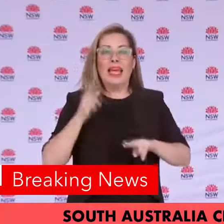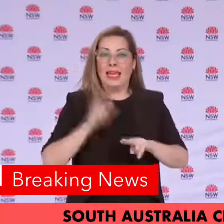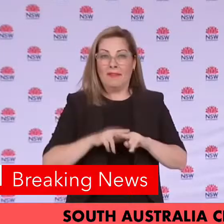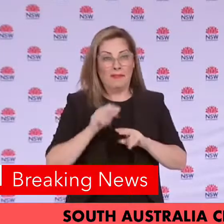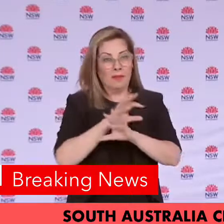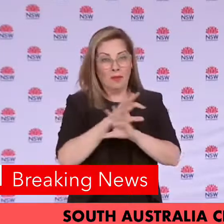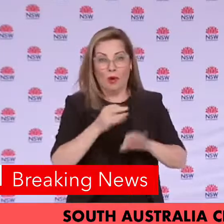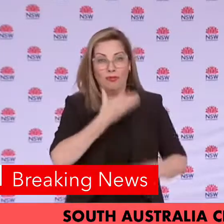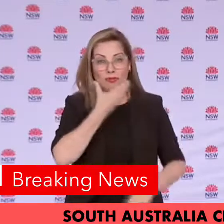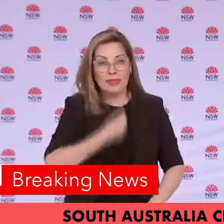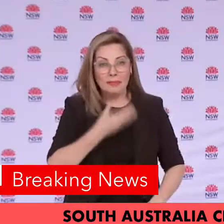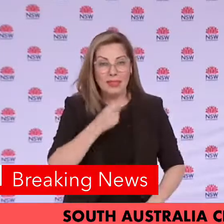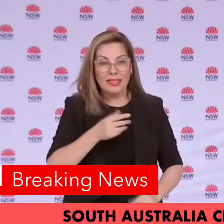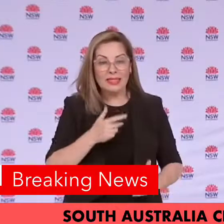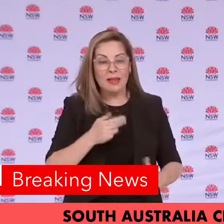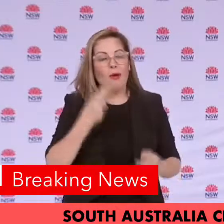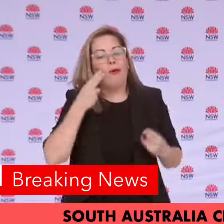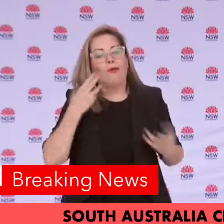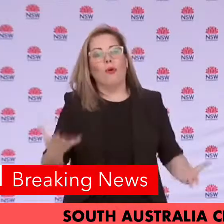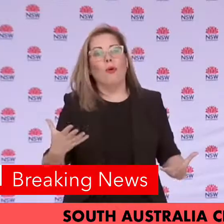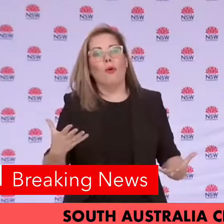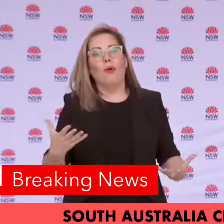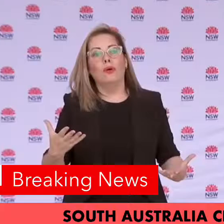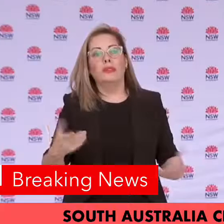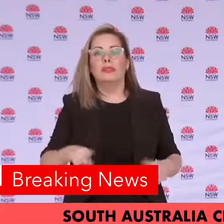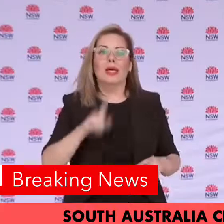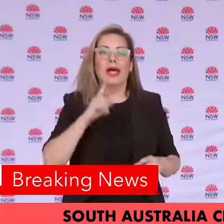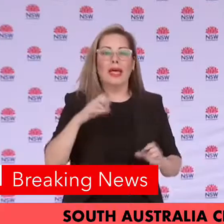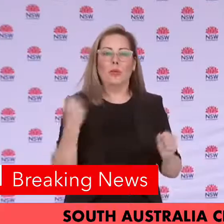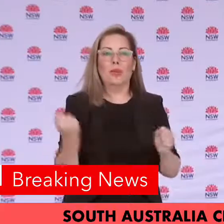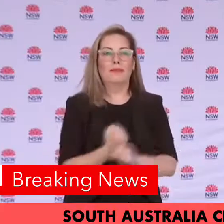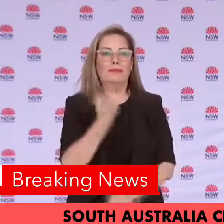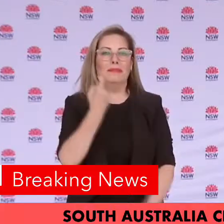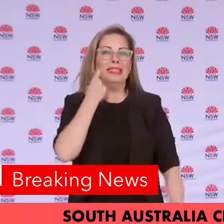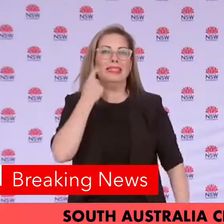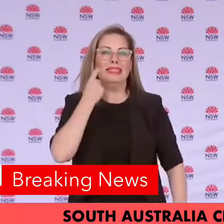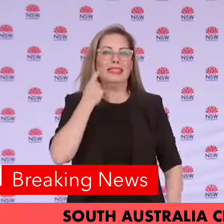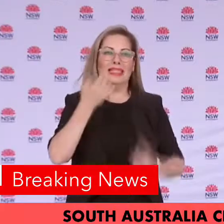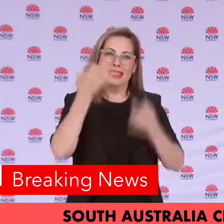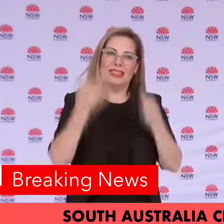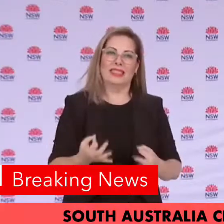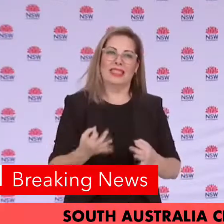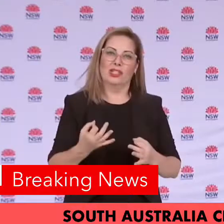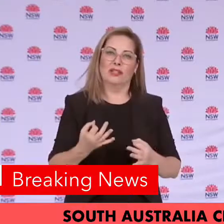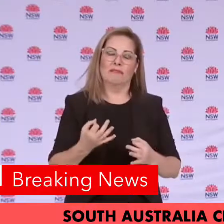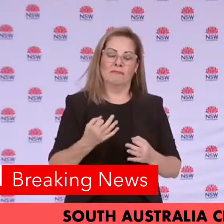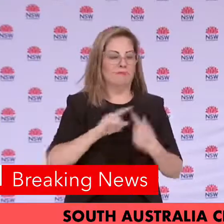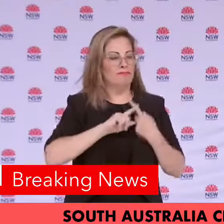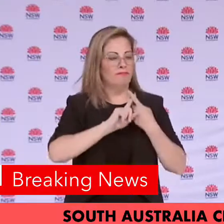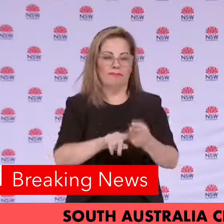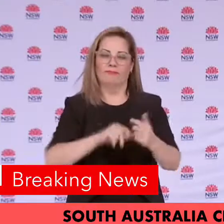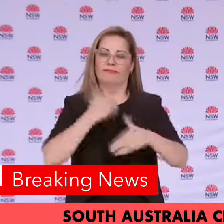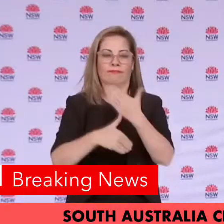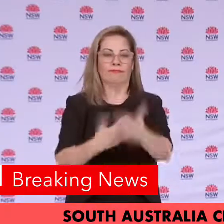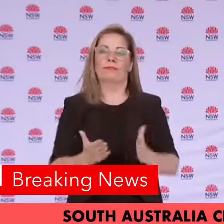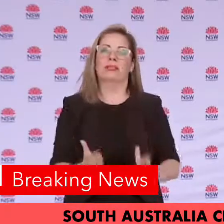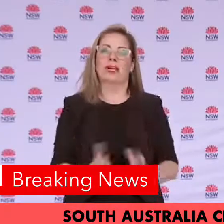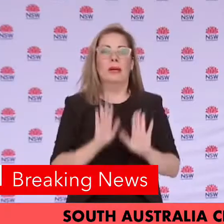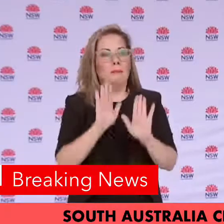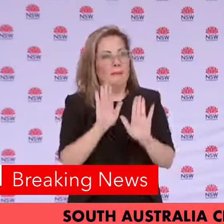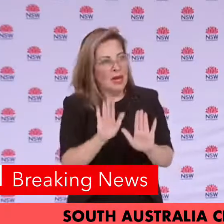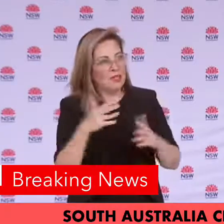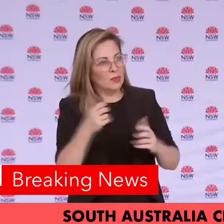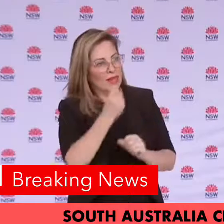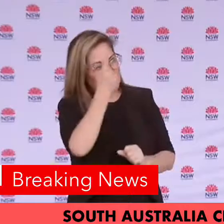time of year. If it wasn't this time of year, the decision would be much easier. But obviously we do need to consider mental